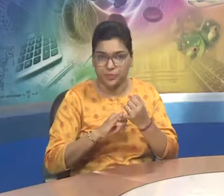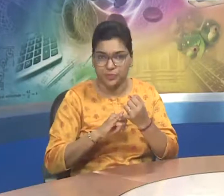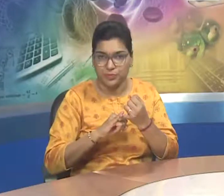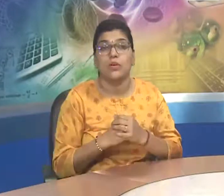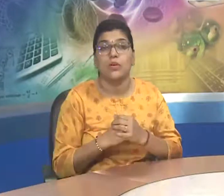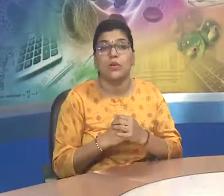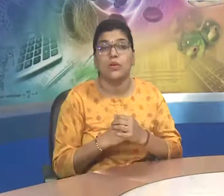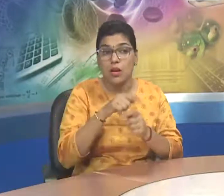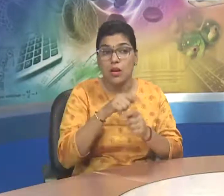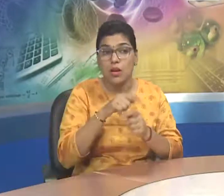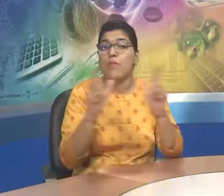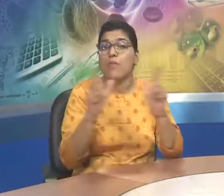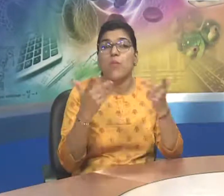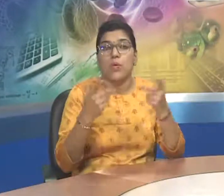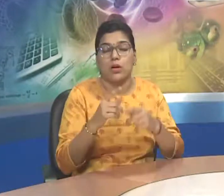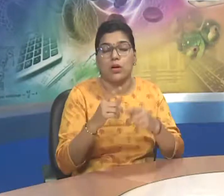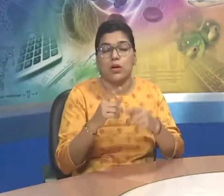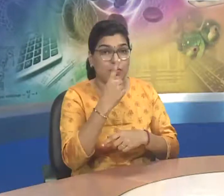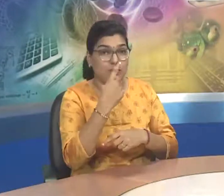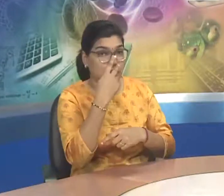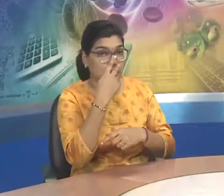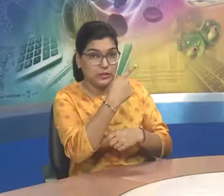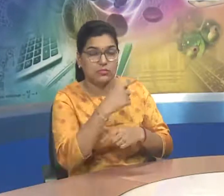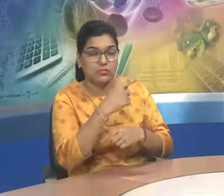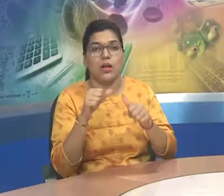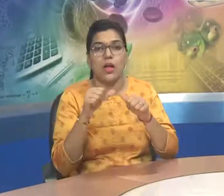Immunodeficiency Virus.